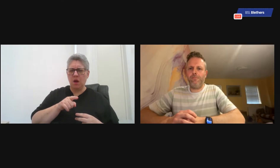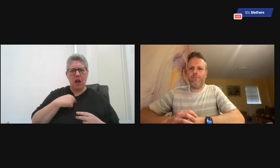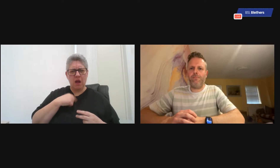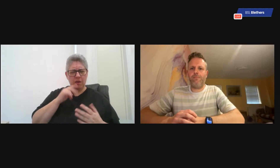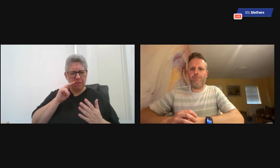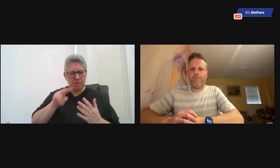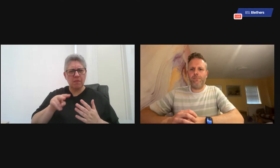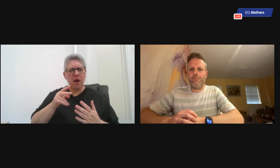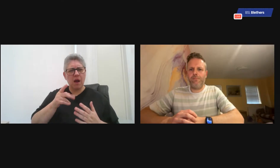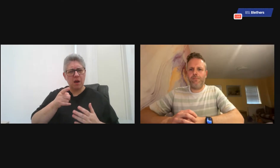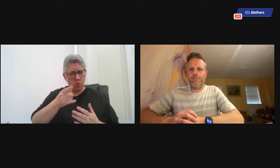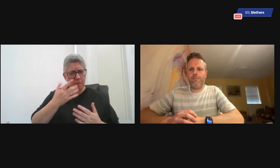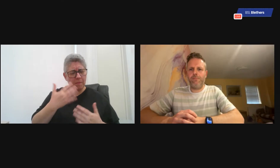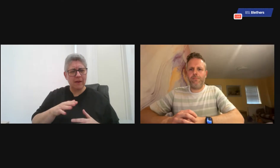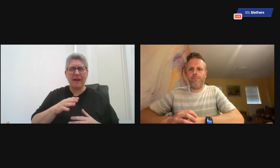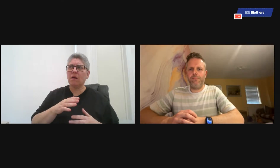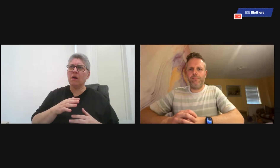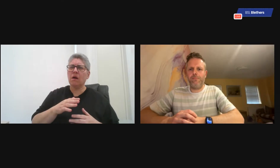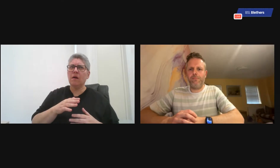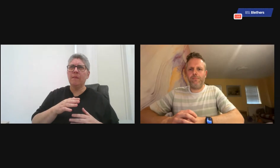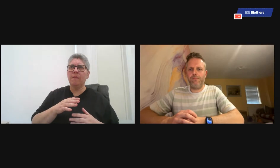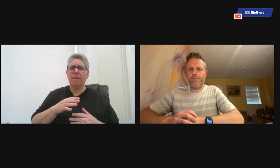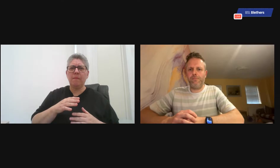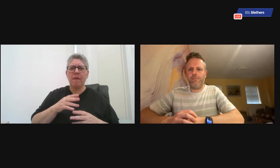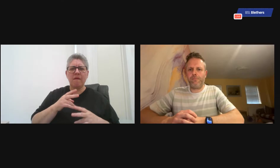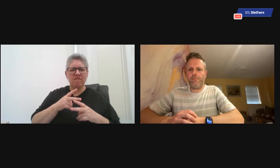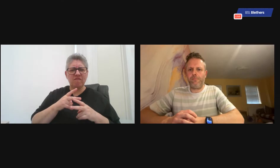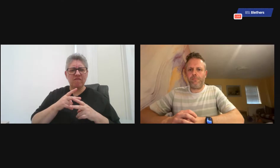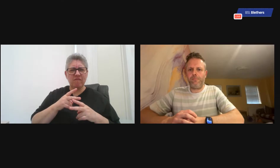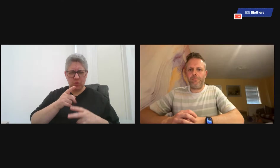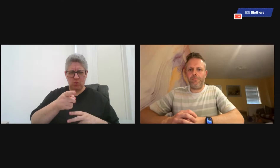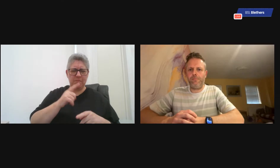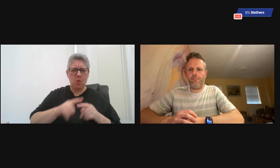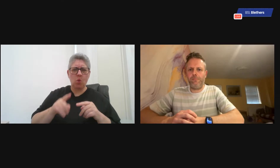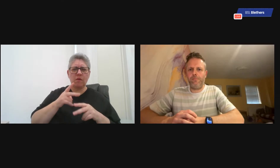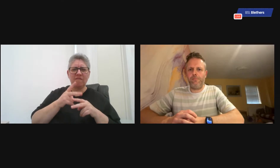There was something else I wanted to ask, Nathan. I'm just checking my notes.